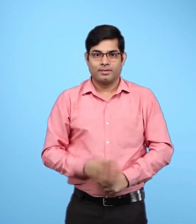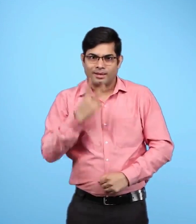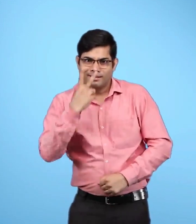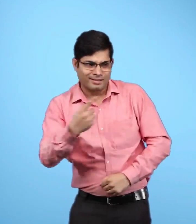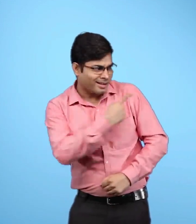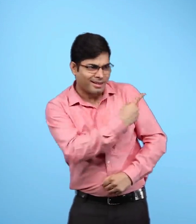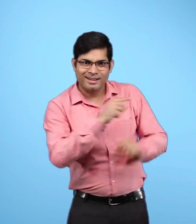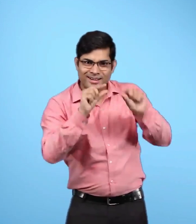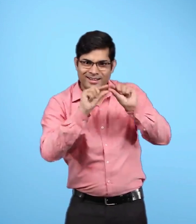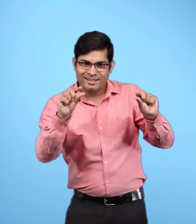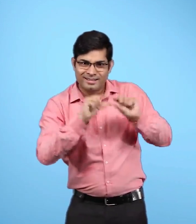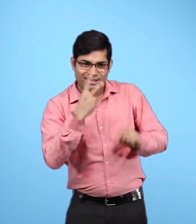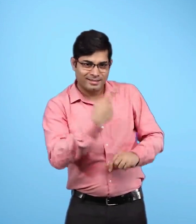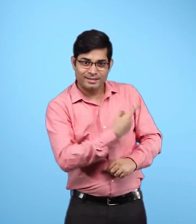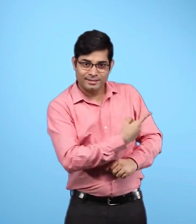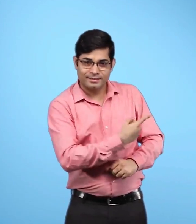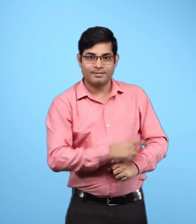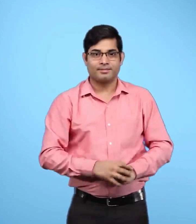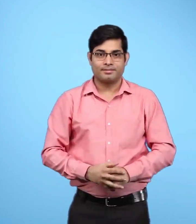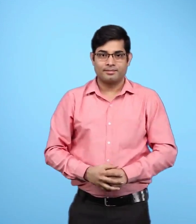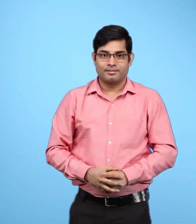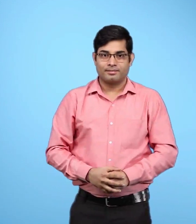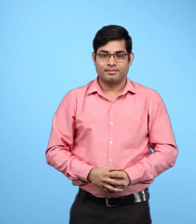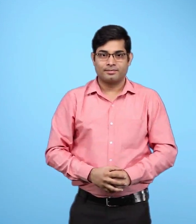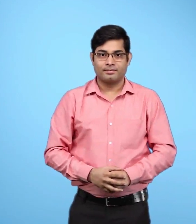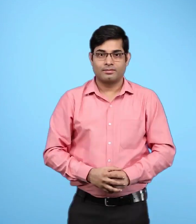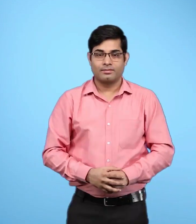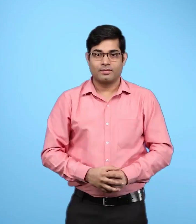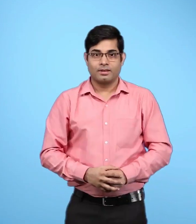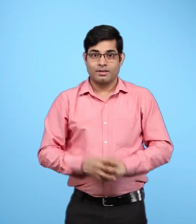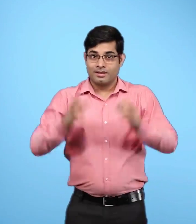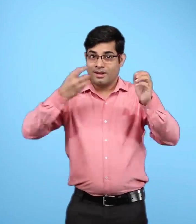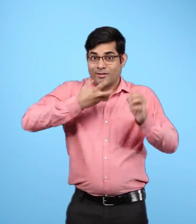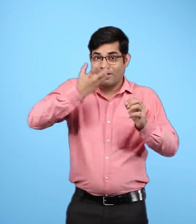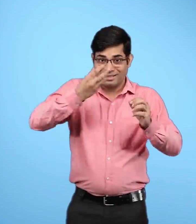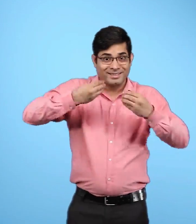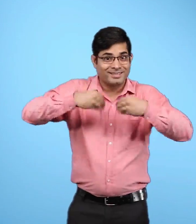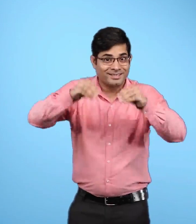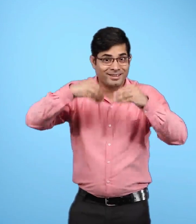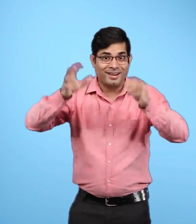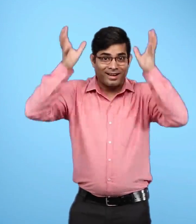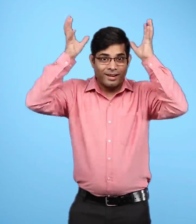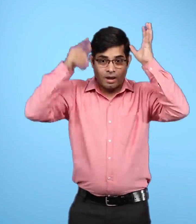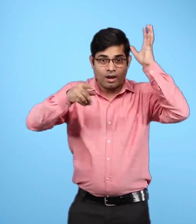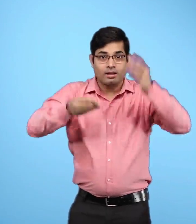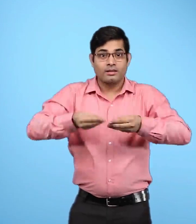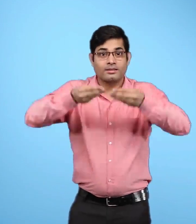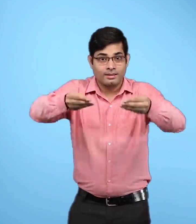On the left side, the text reads as, the fruit seller has many fruits for